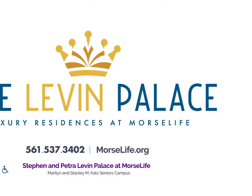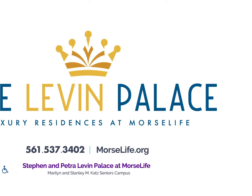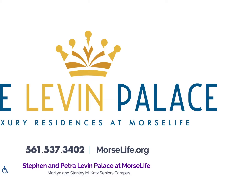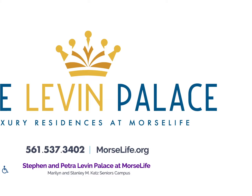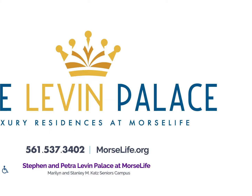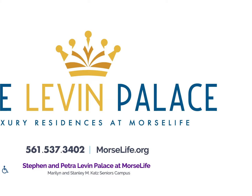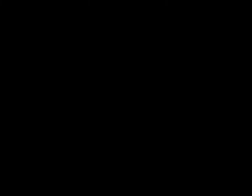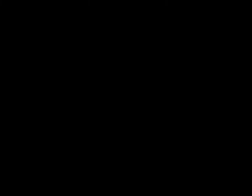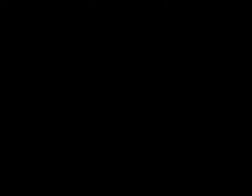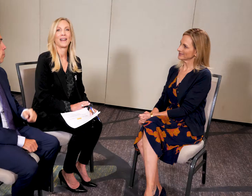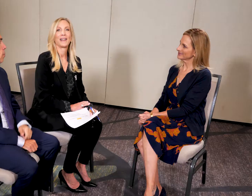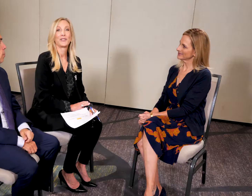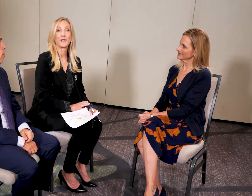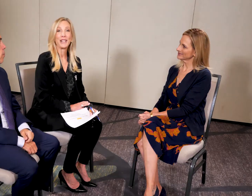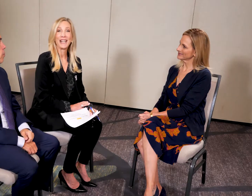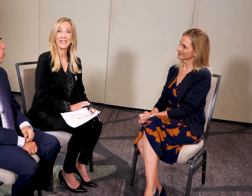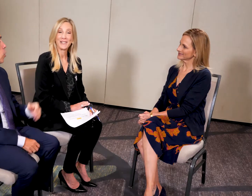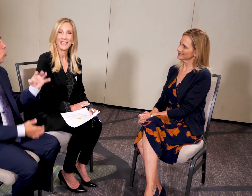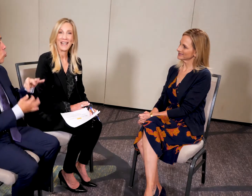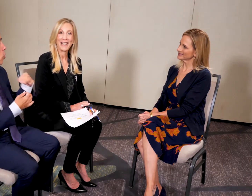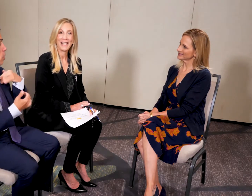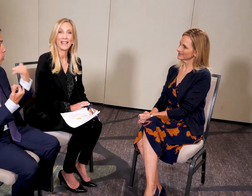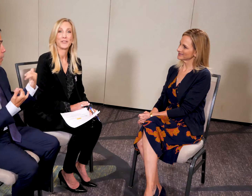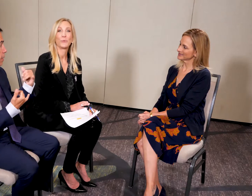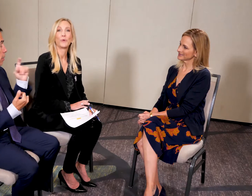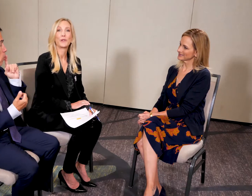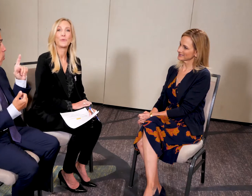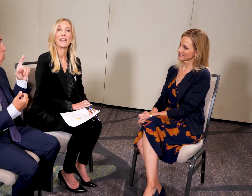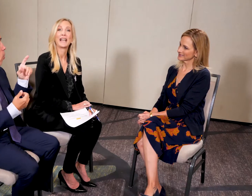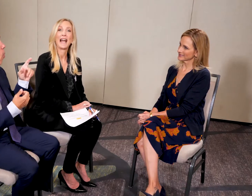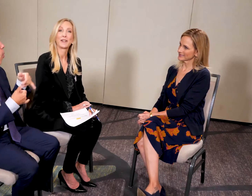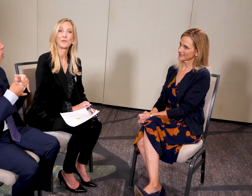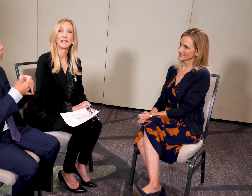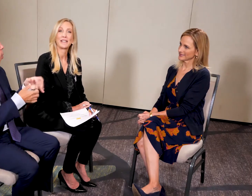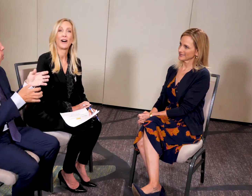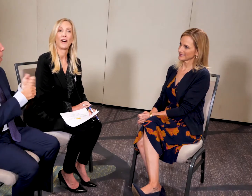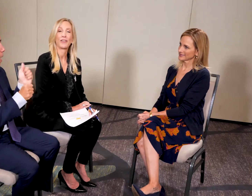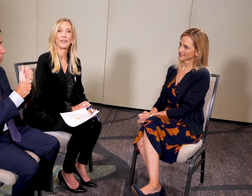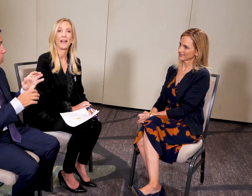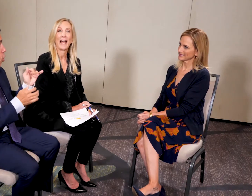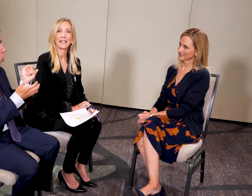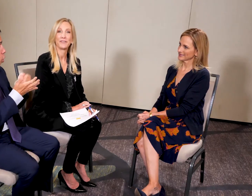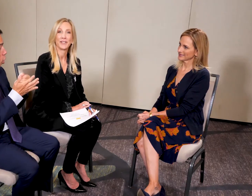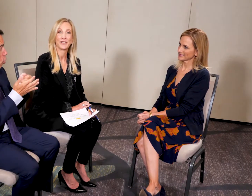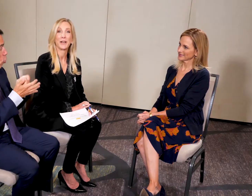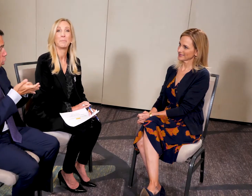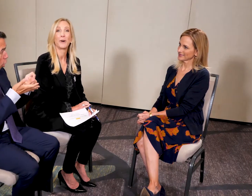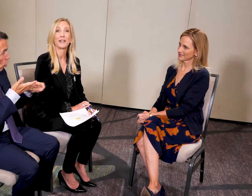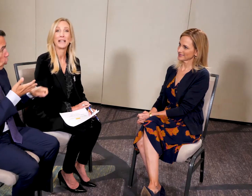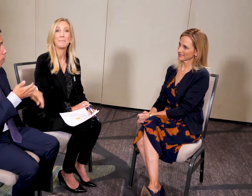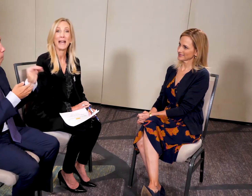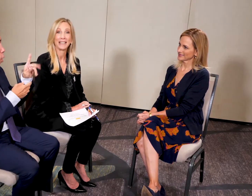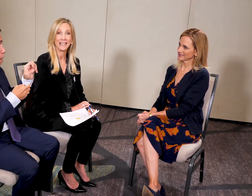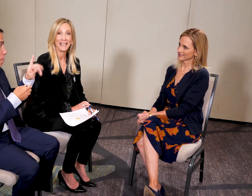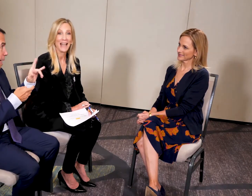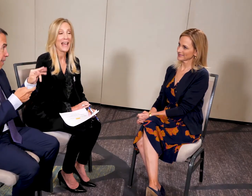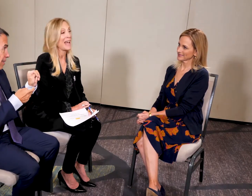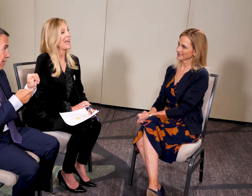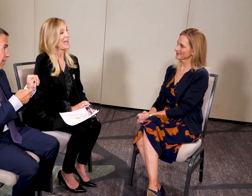561-537-3402. Joining us today is award-winning actress, author, activist, Marlee Matlin, and